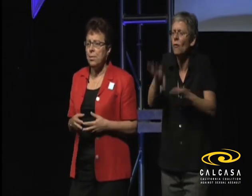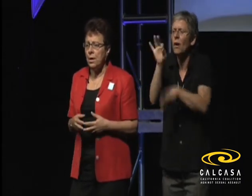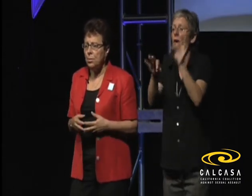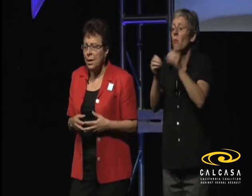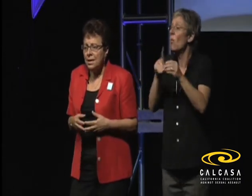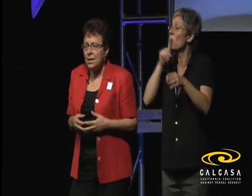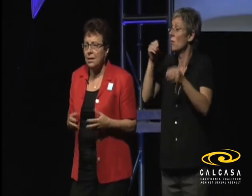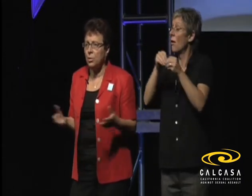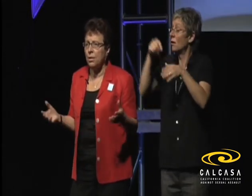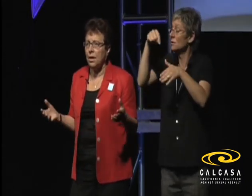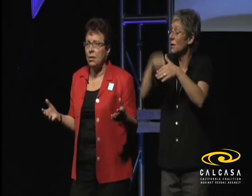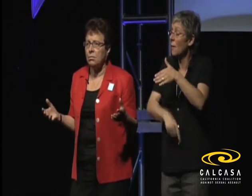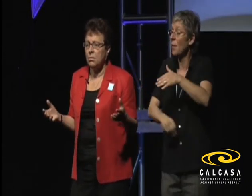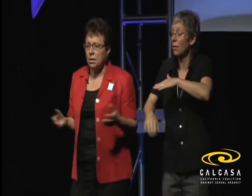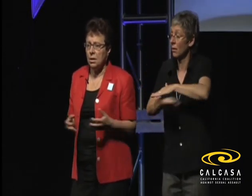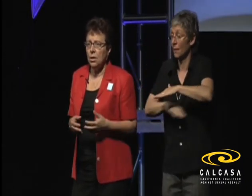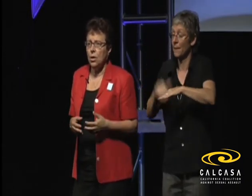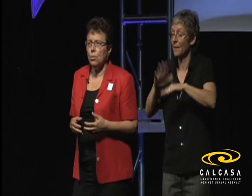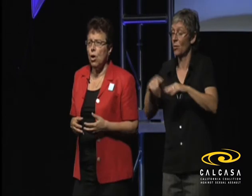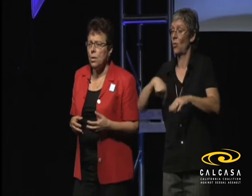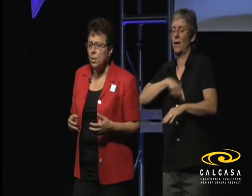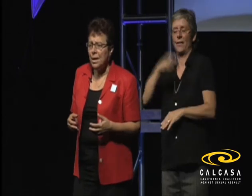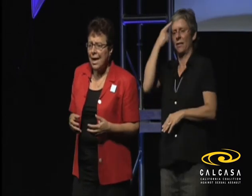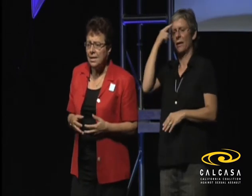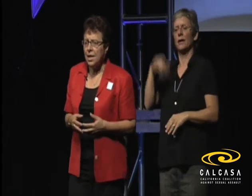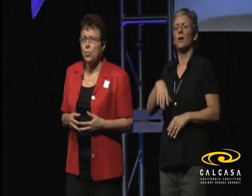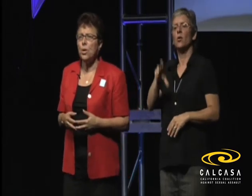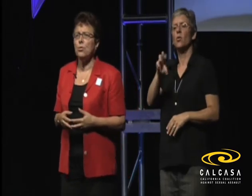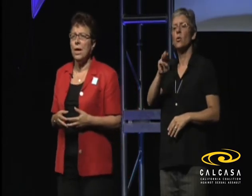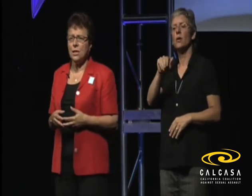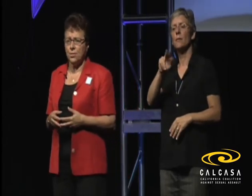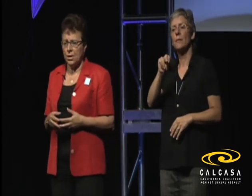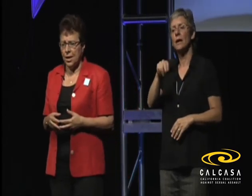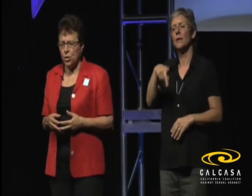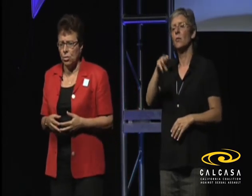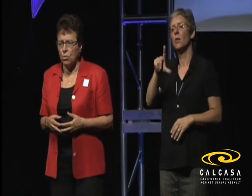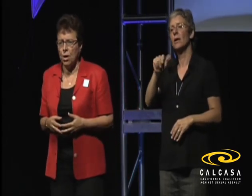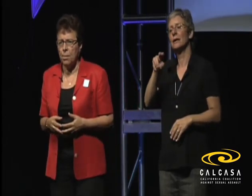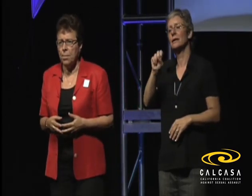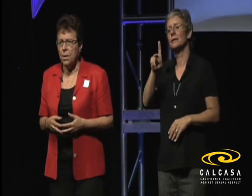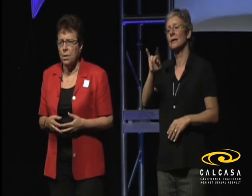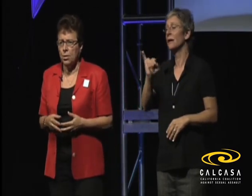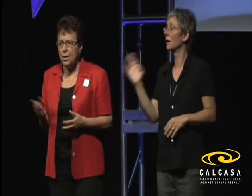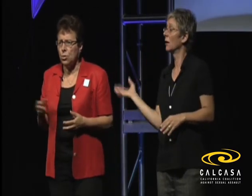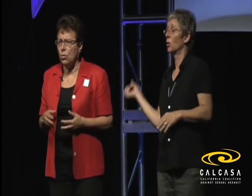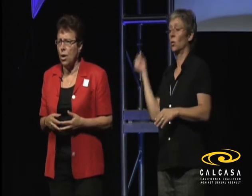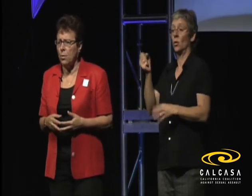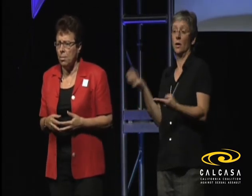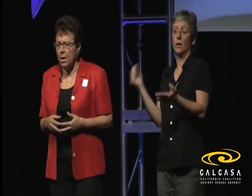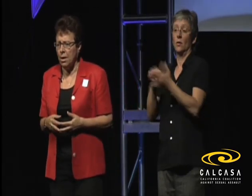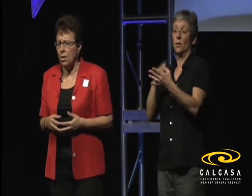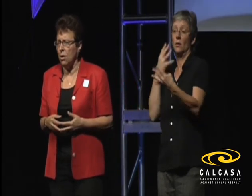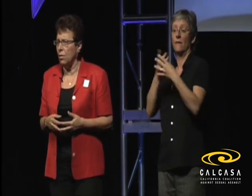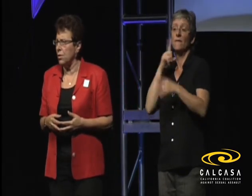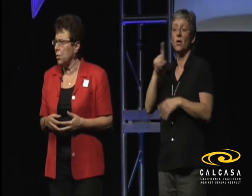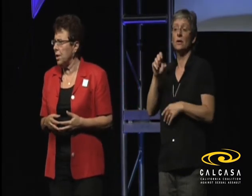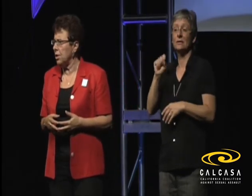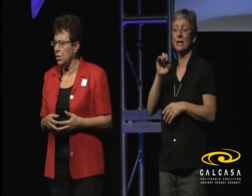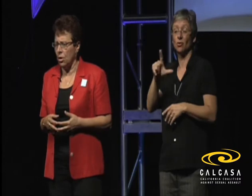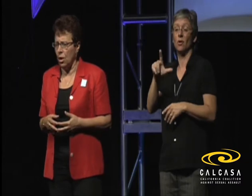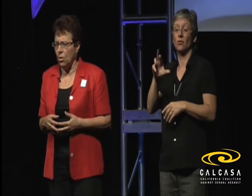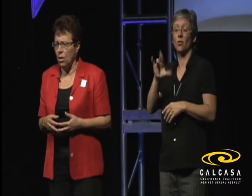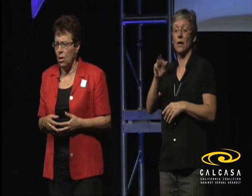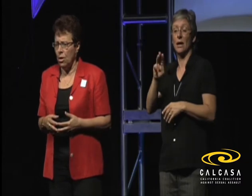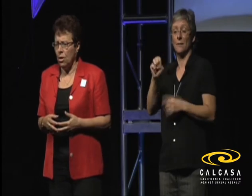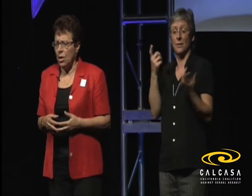more depth and complexities than we think. The Roman Polanski rearrest for a sexual crime committed over 30